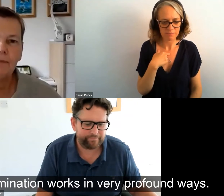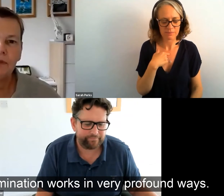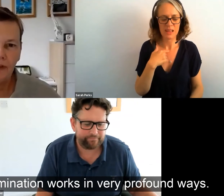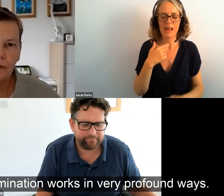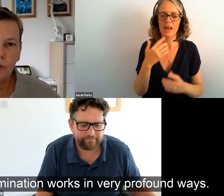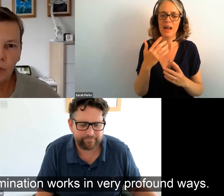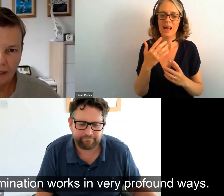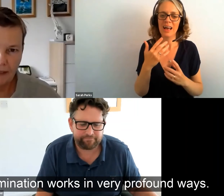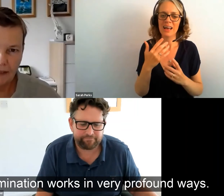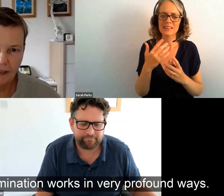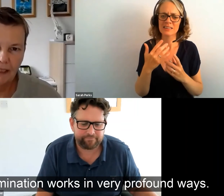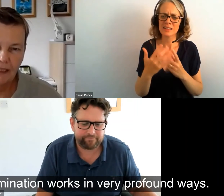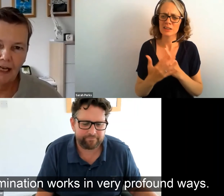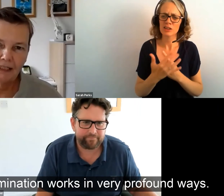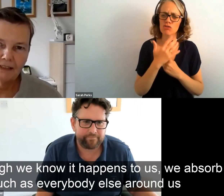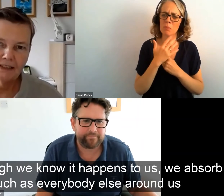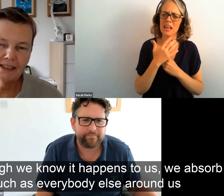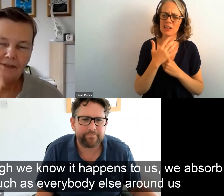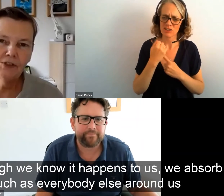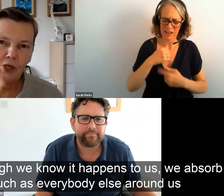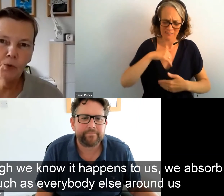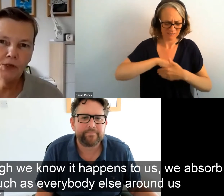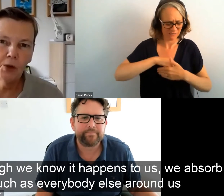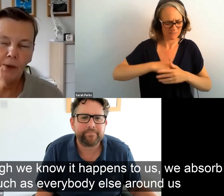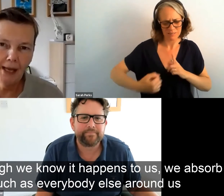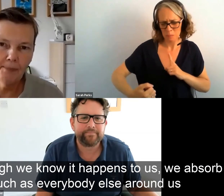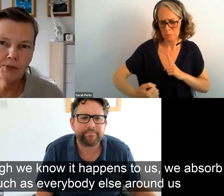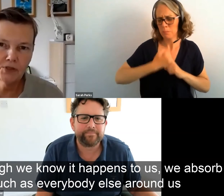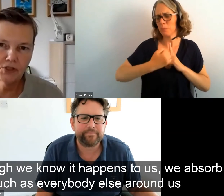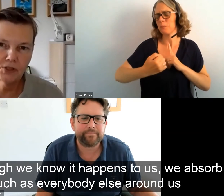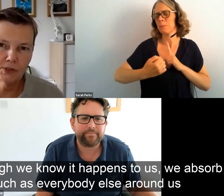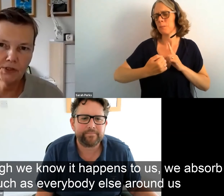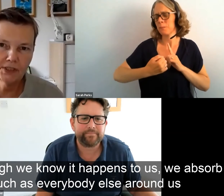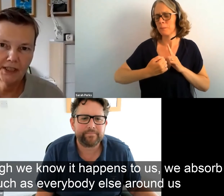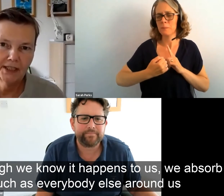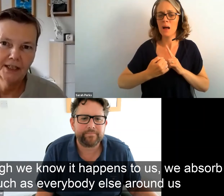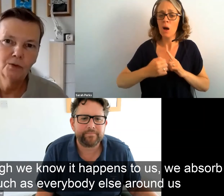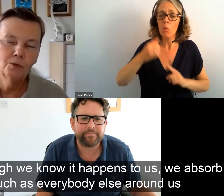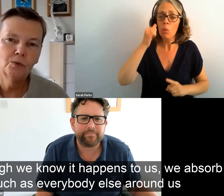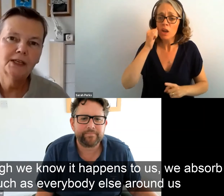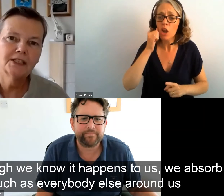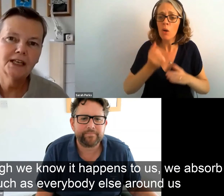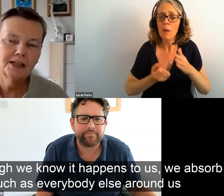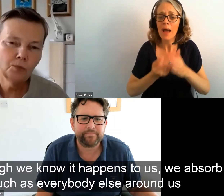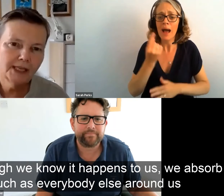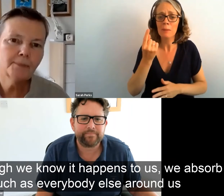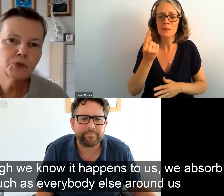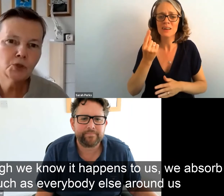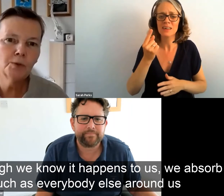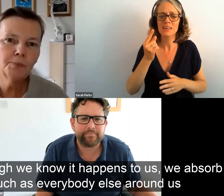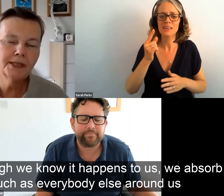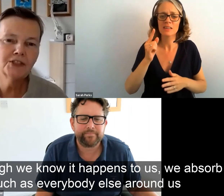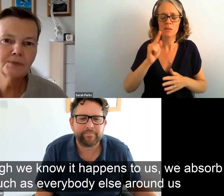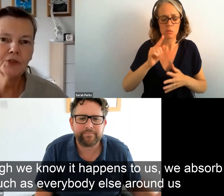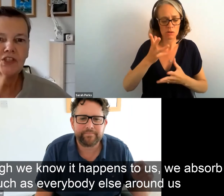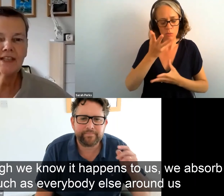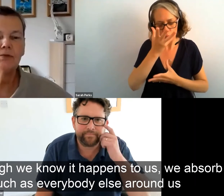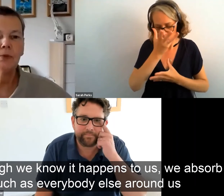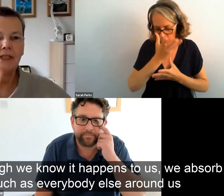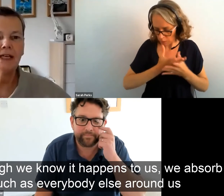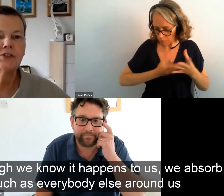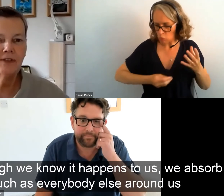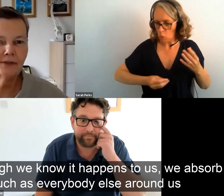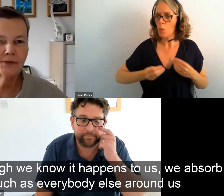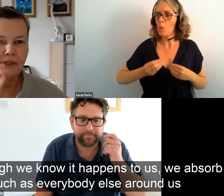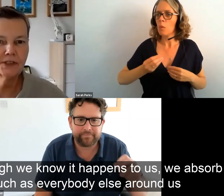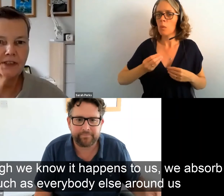discrimination works in very profound ways. And even though we know it happens to us, we absorb it as much as